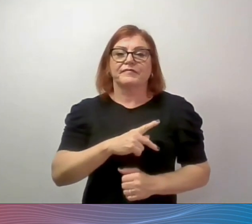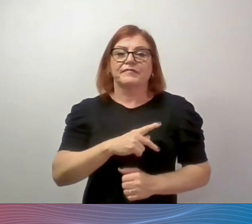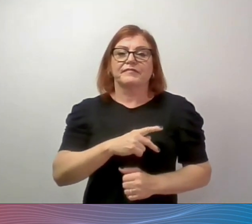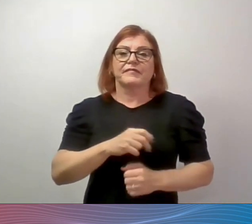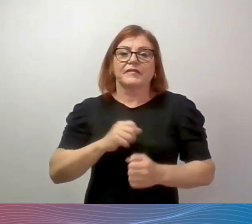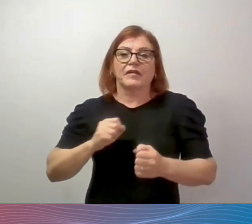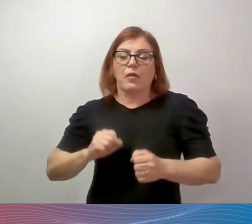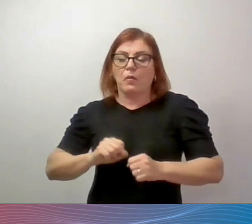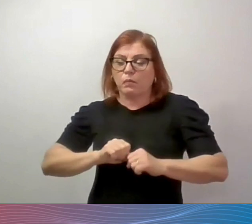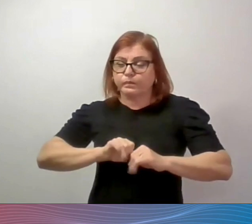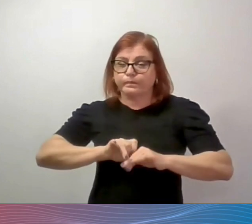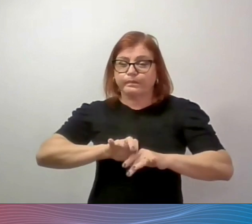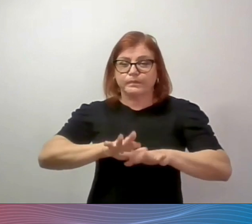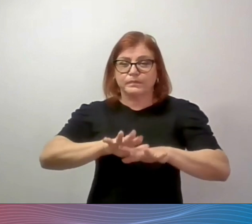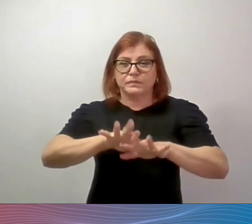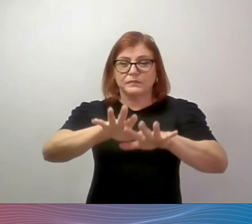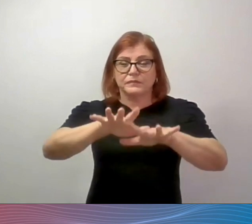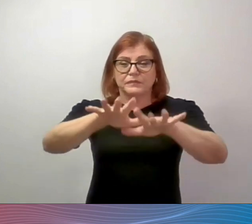graça,